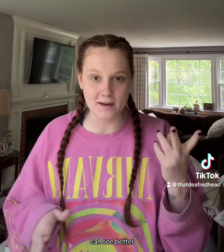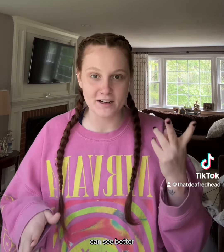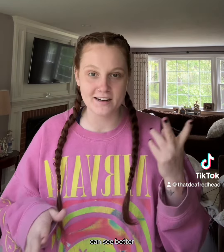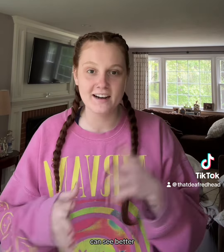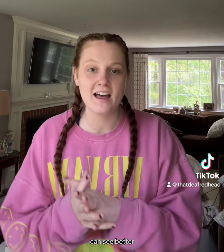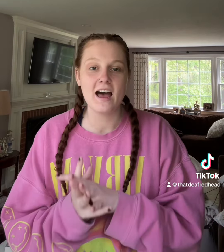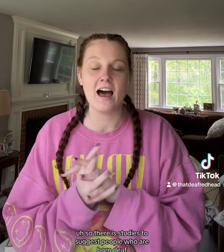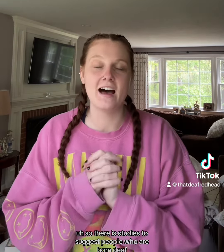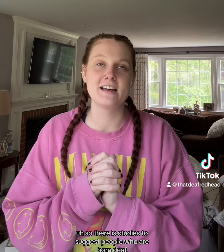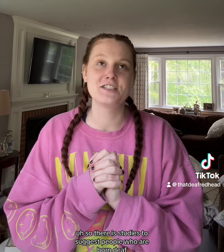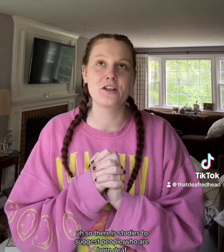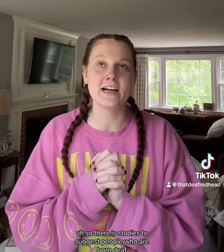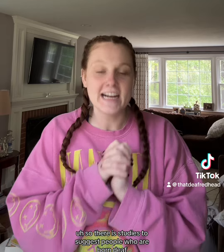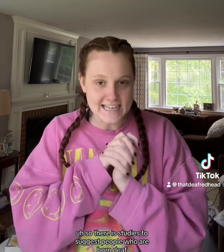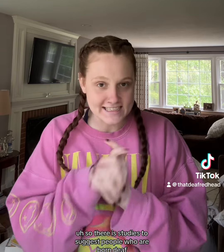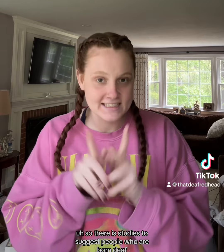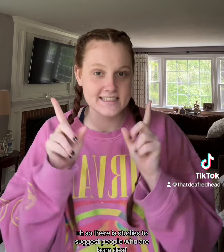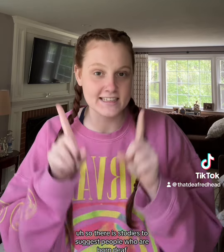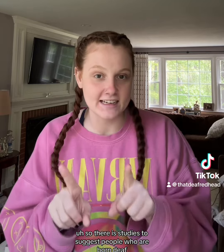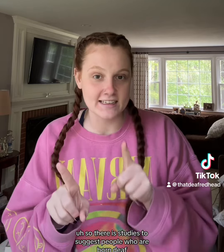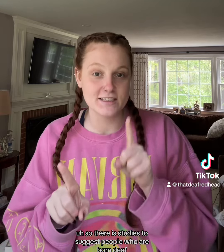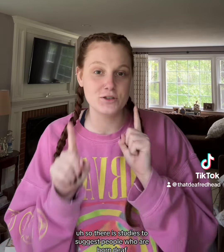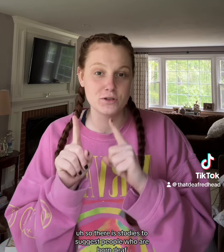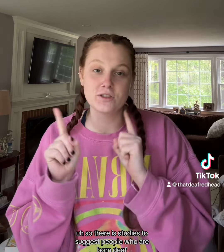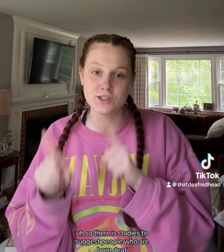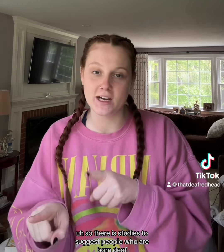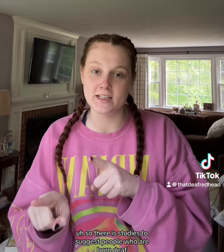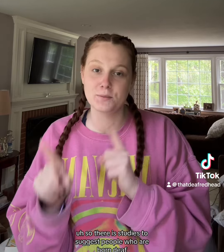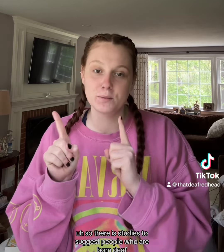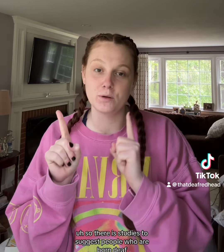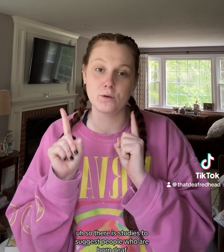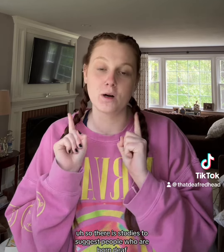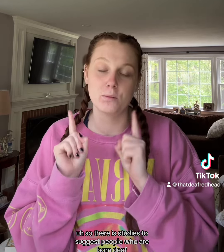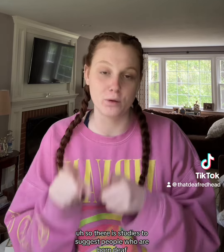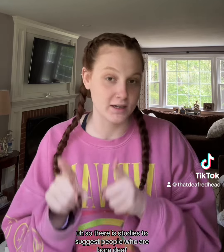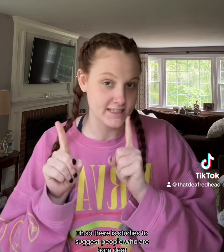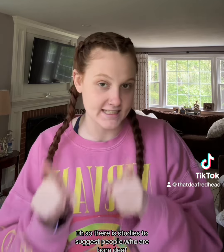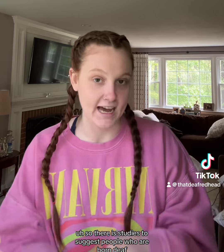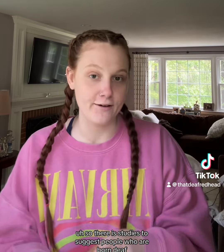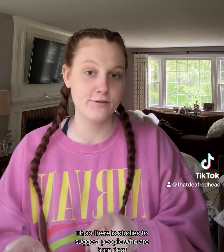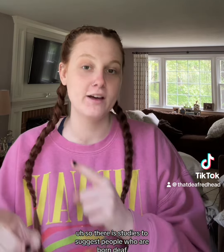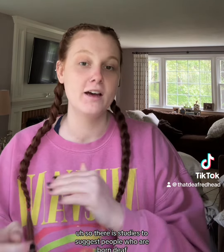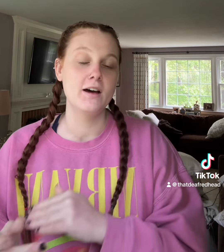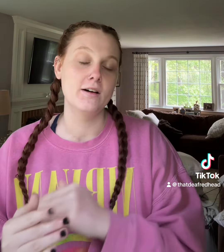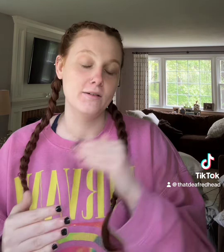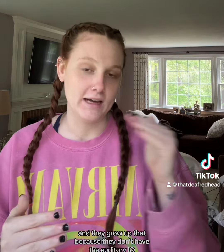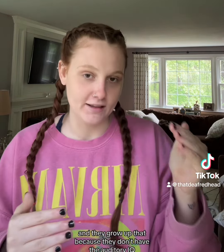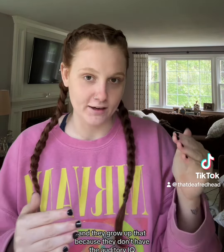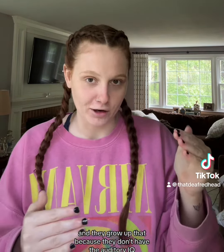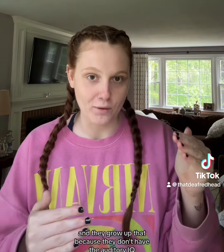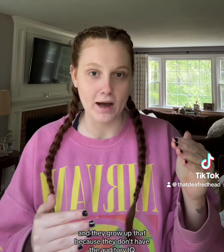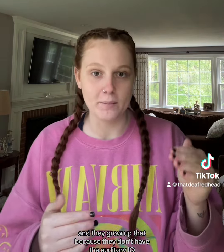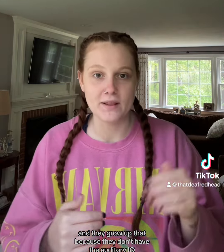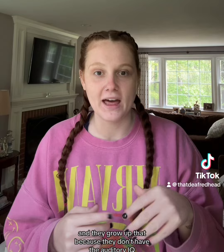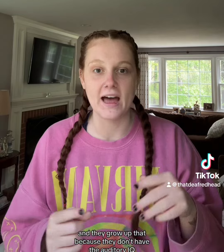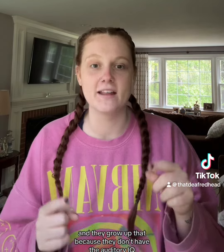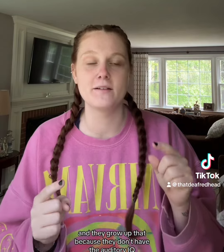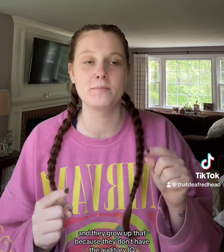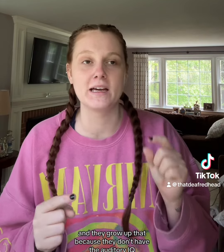better. So there is studies to suggest people who are born deaf and they grow up that because